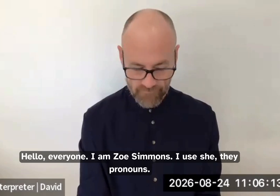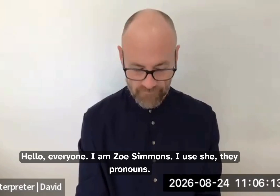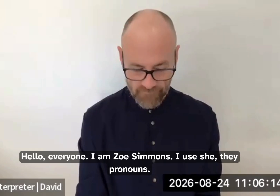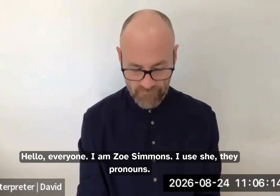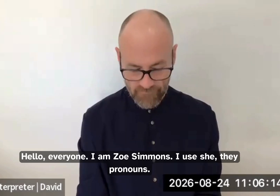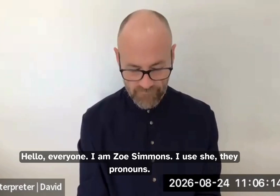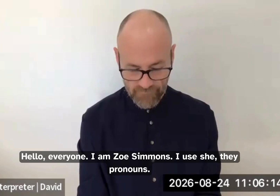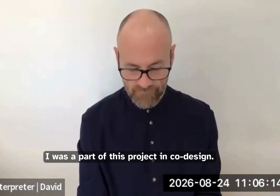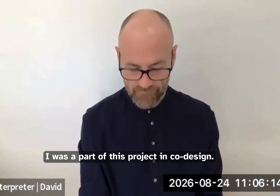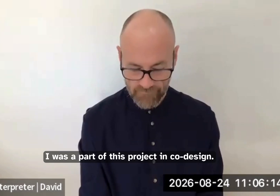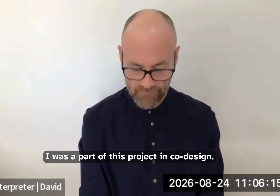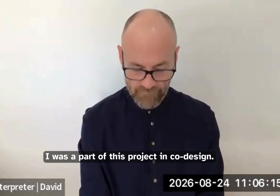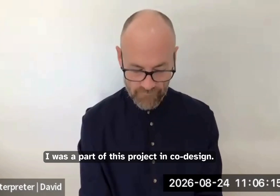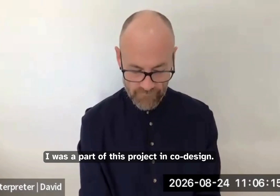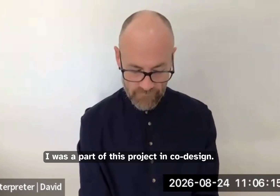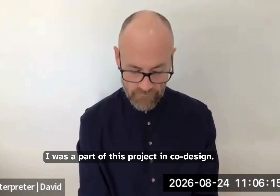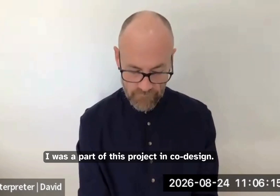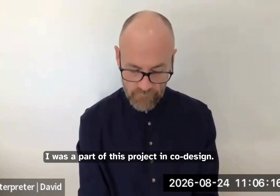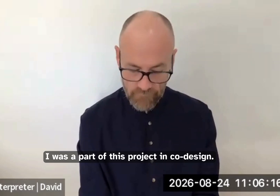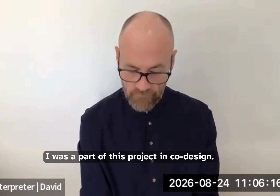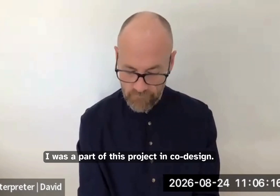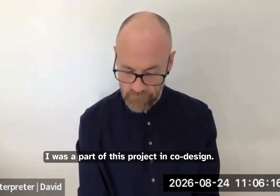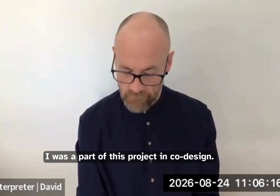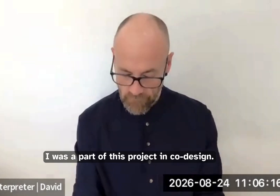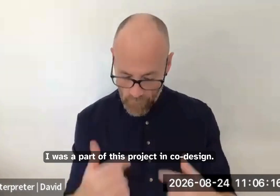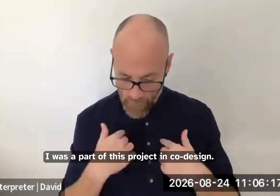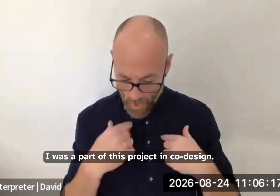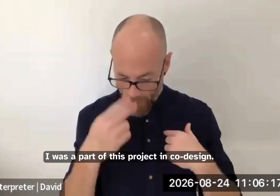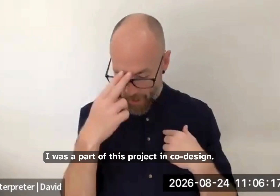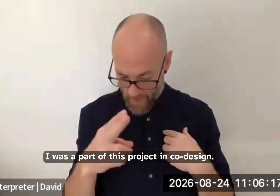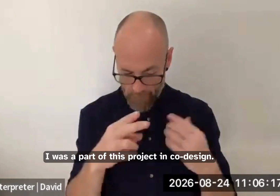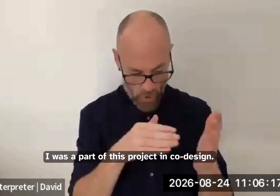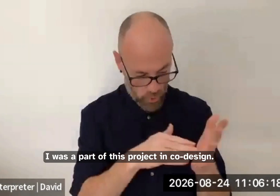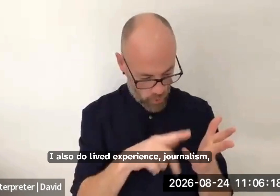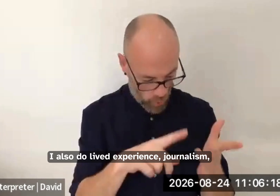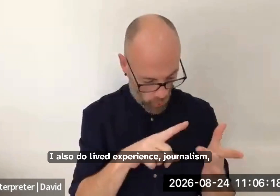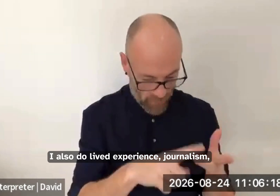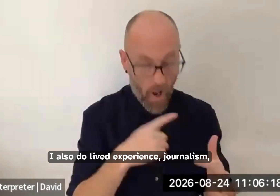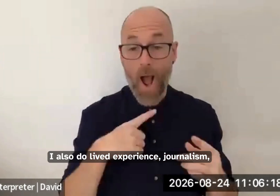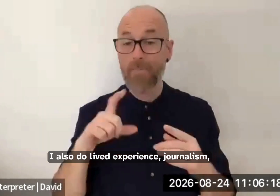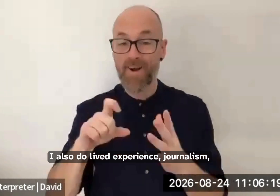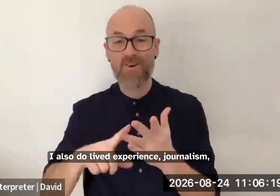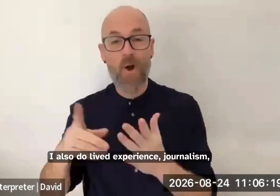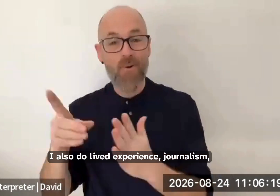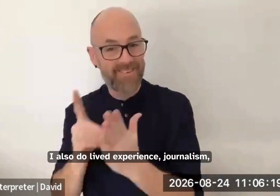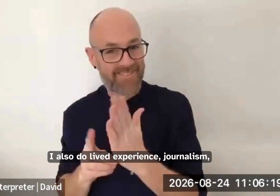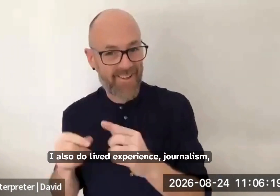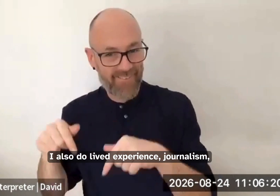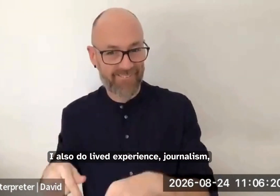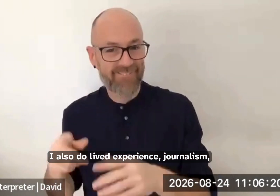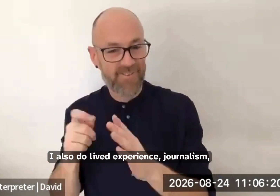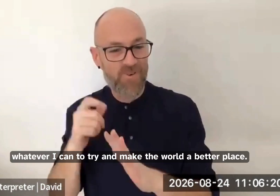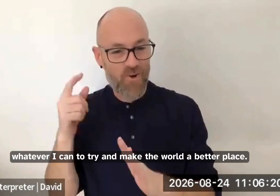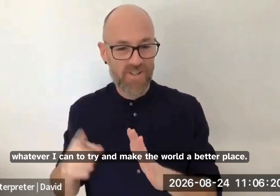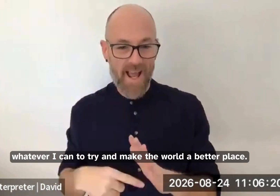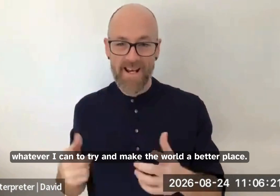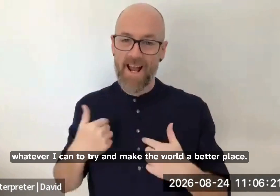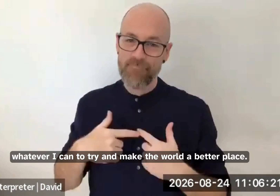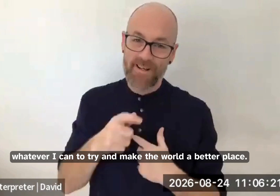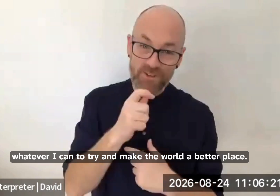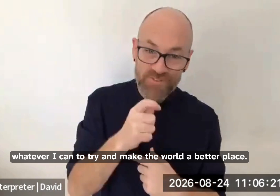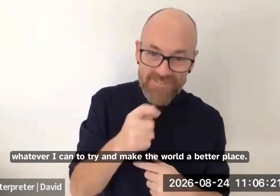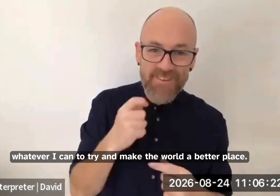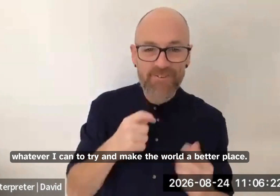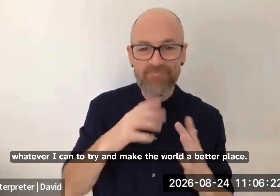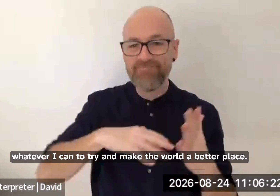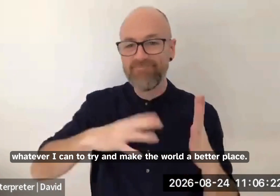they pronouns. I was a part of this project in co-design. I also do lived experience journalism, whatever